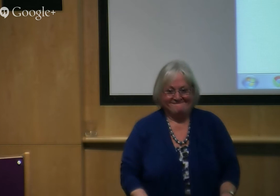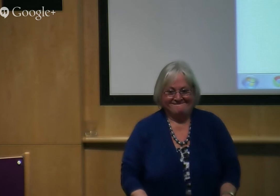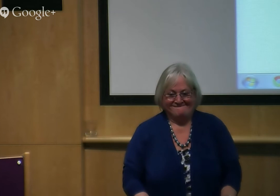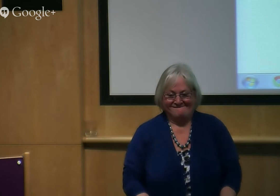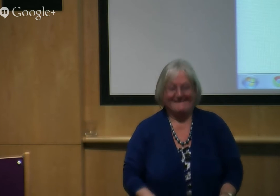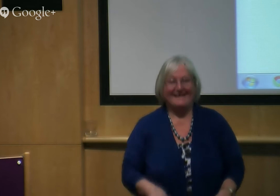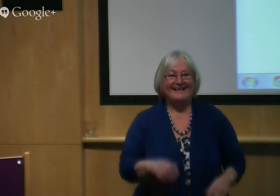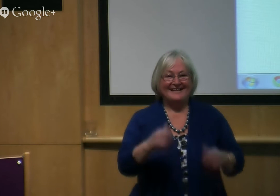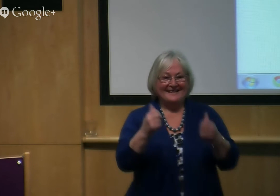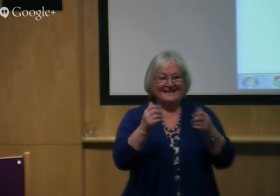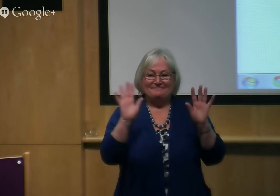Okay.